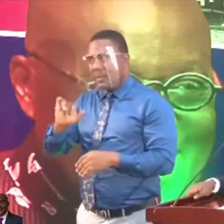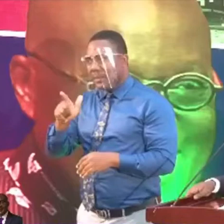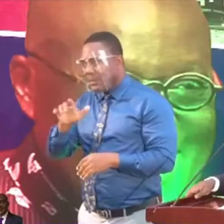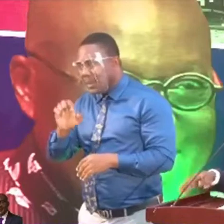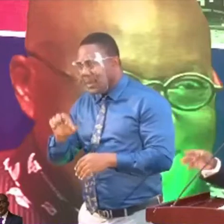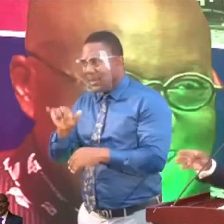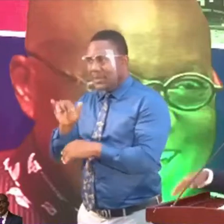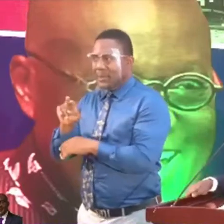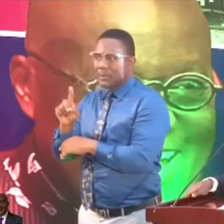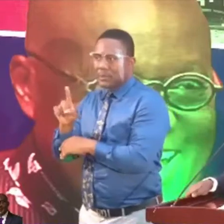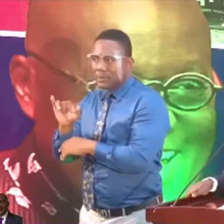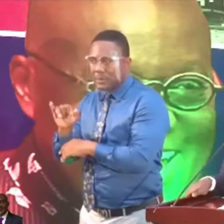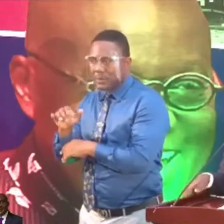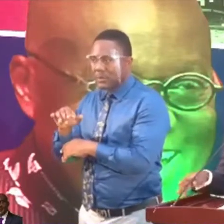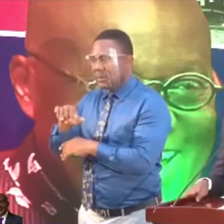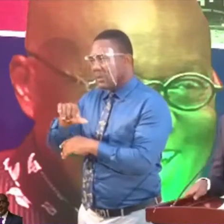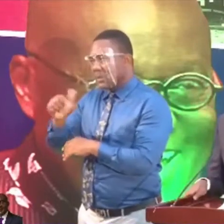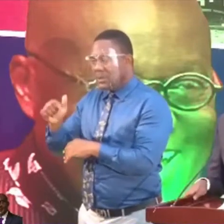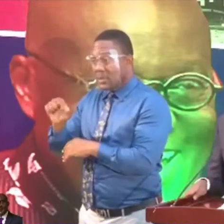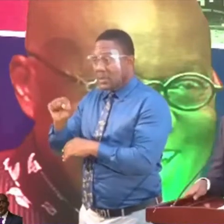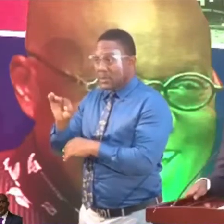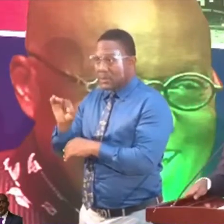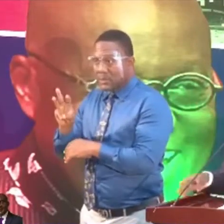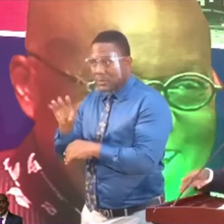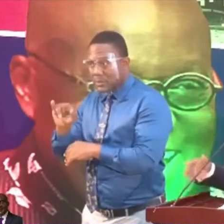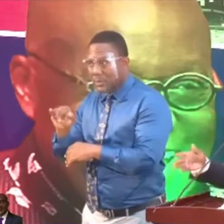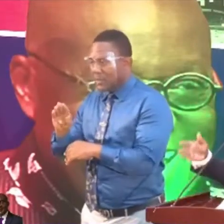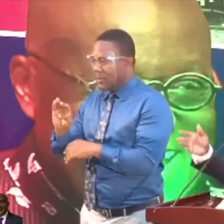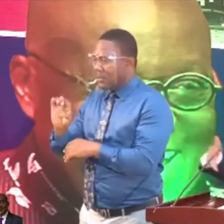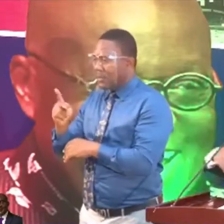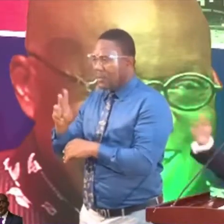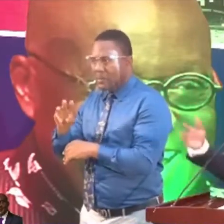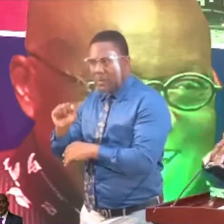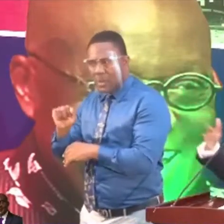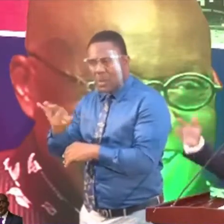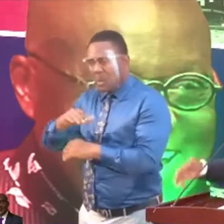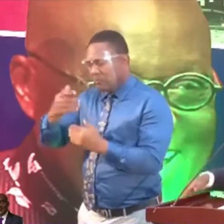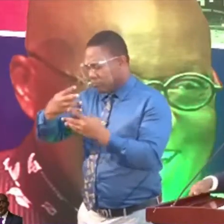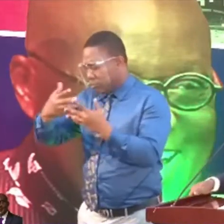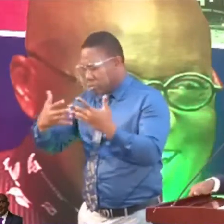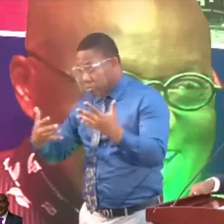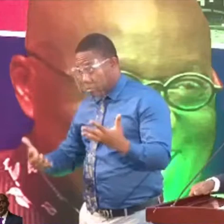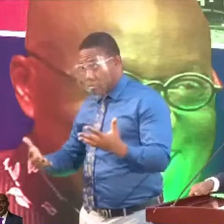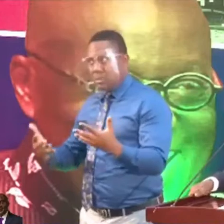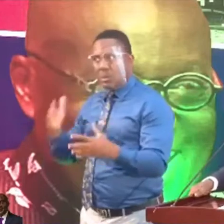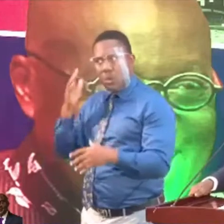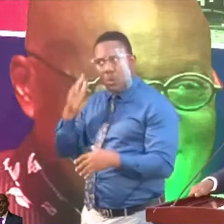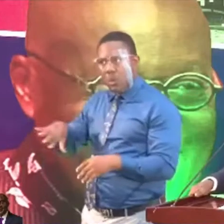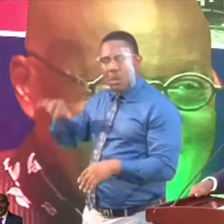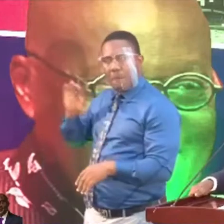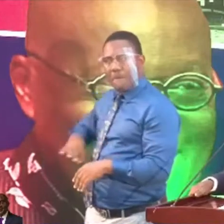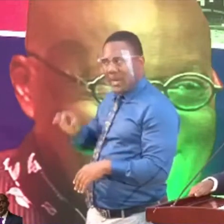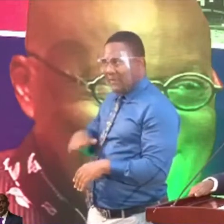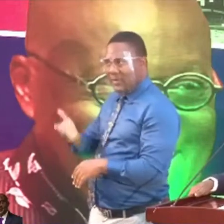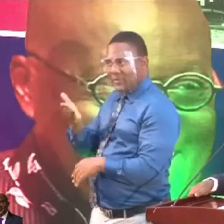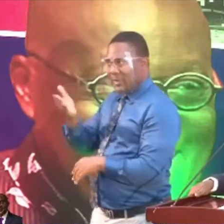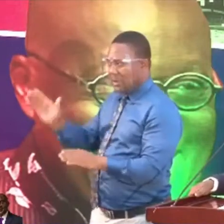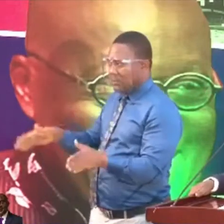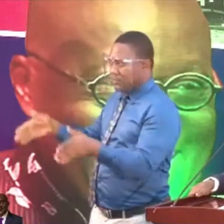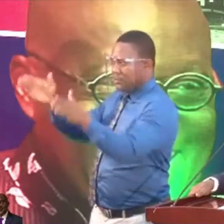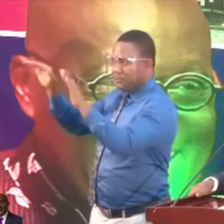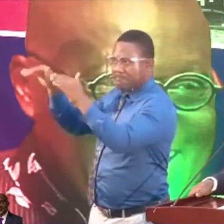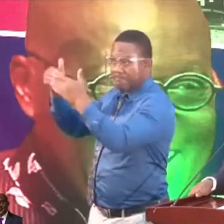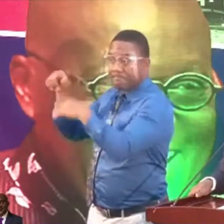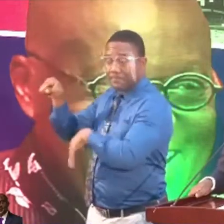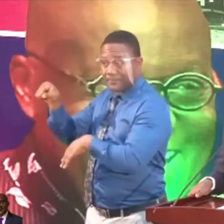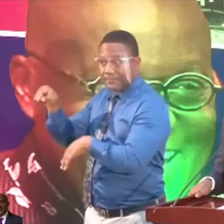Yendi, Chuchupraso, Sechibakwai, Esenam Joaboso, and so on. There are 100 places that are going to benefit from these,